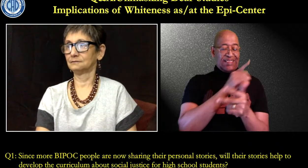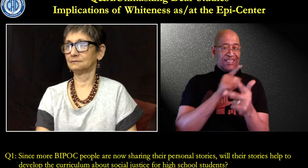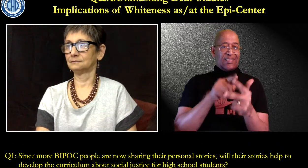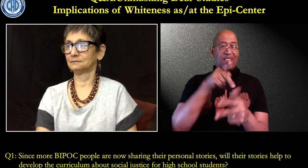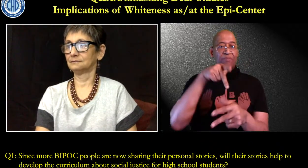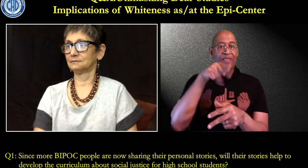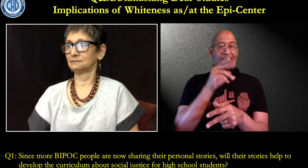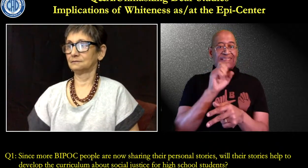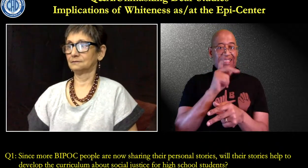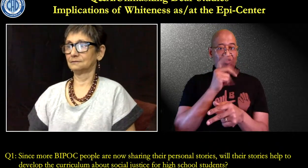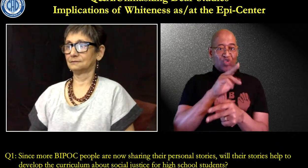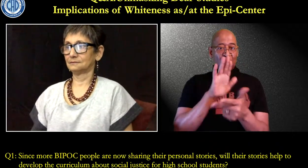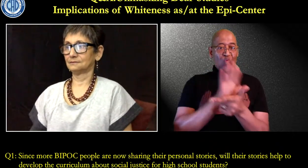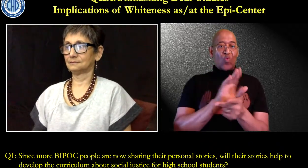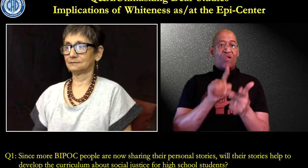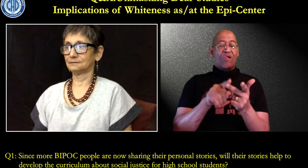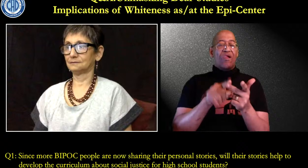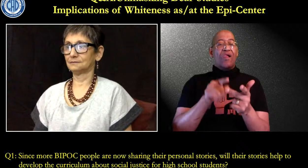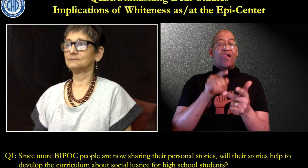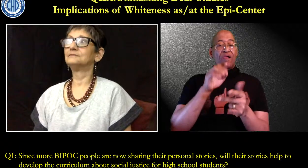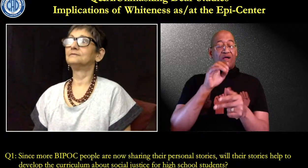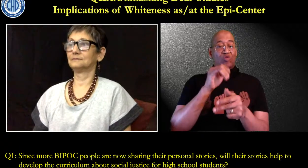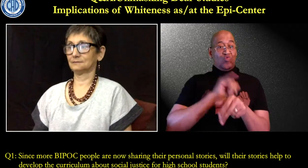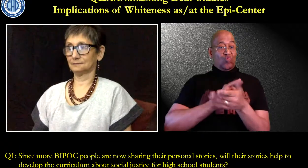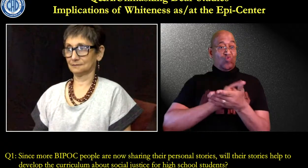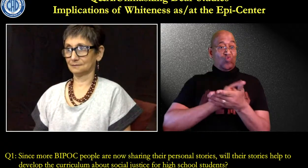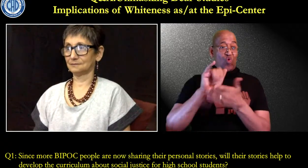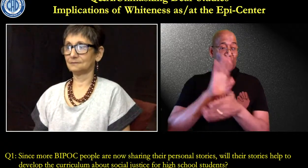recently started being talked about.